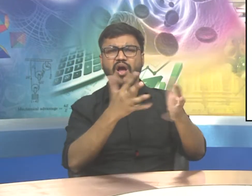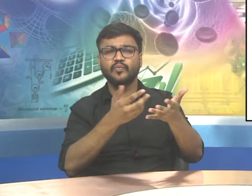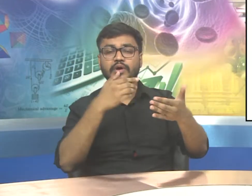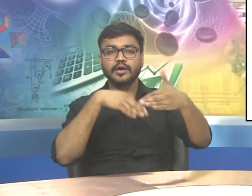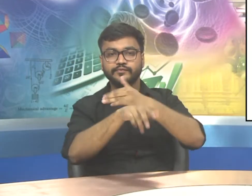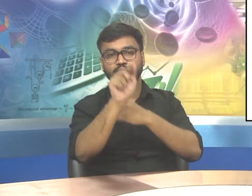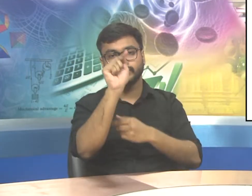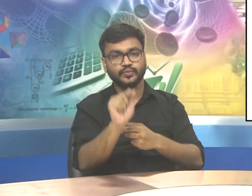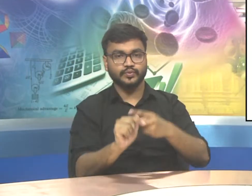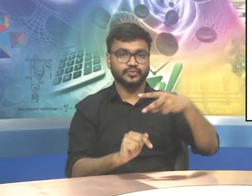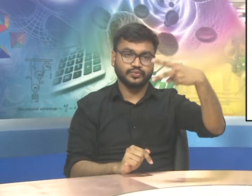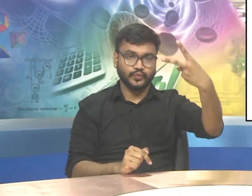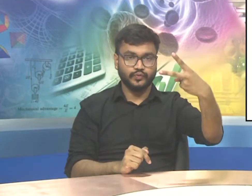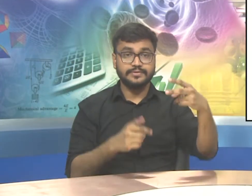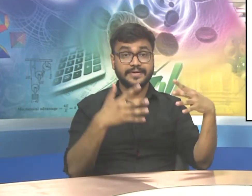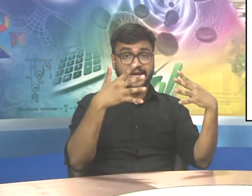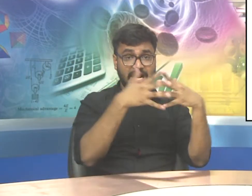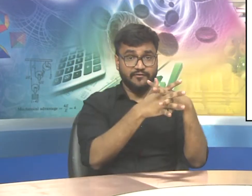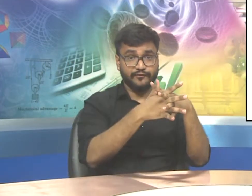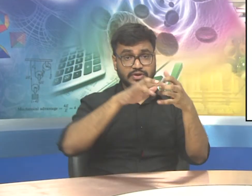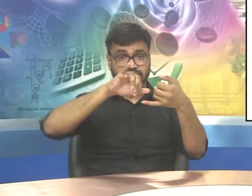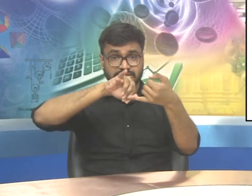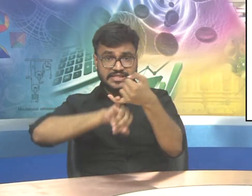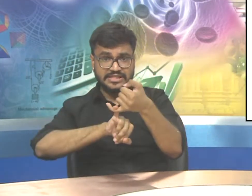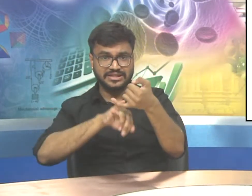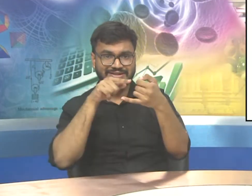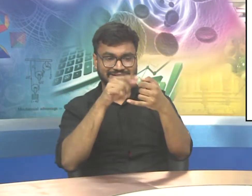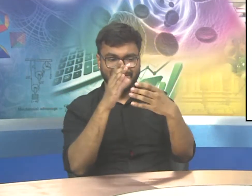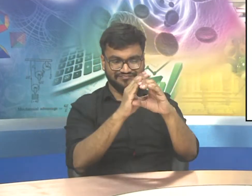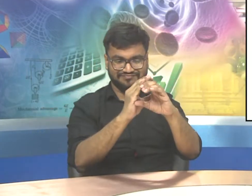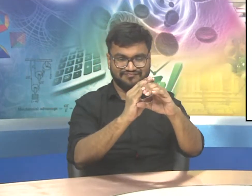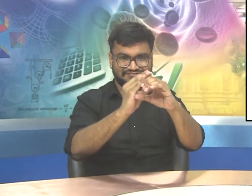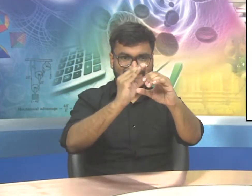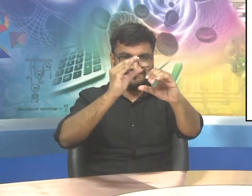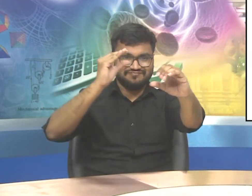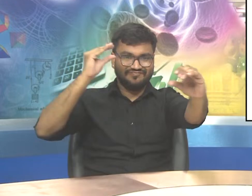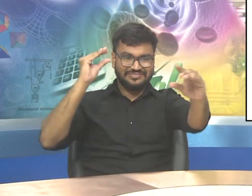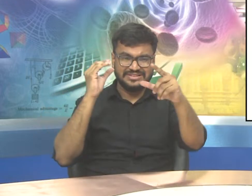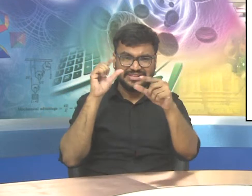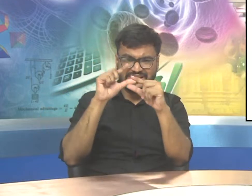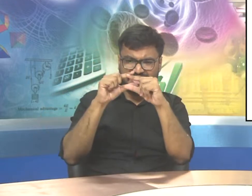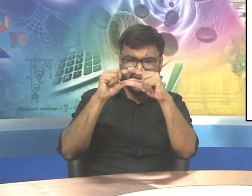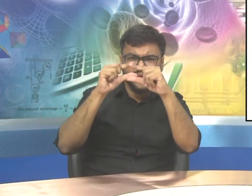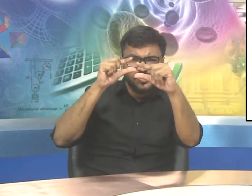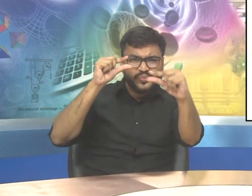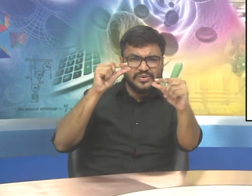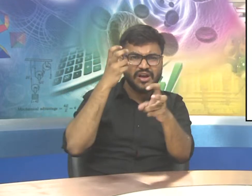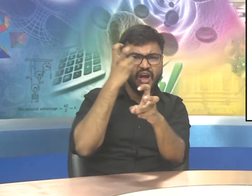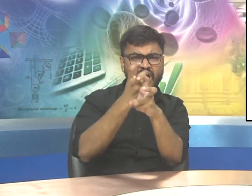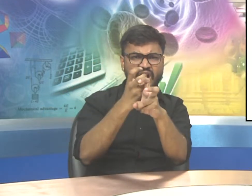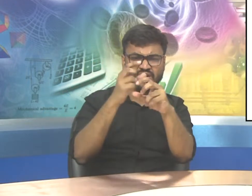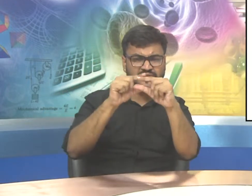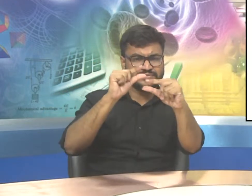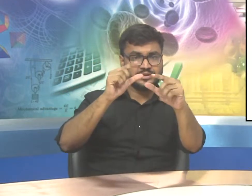They also made wooden spears and bone daggers.